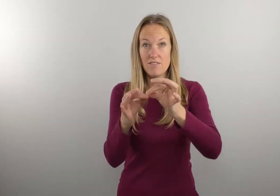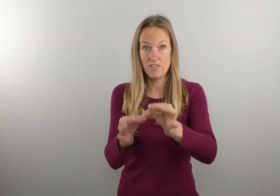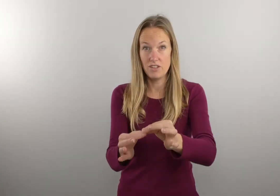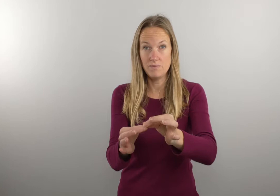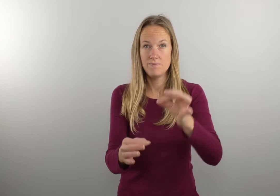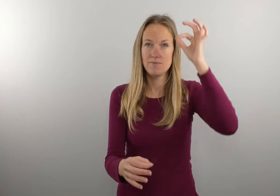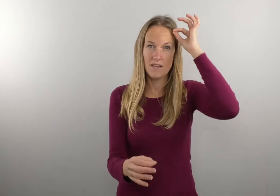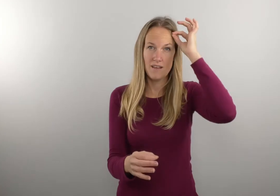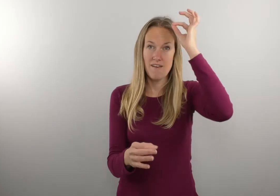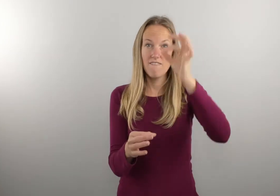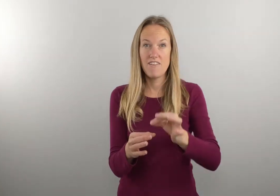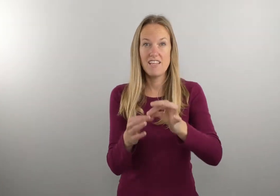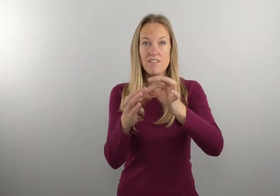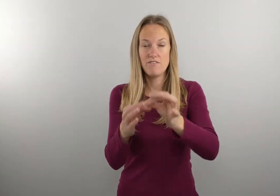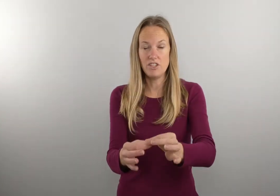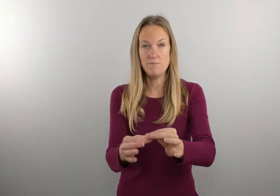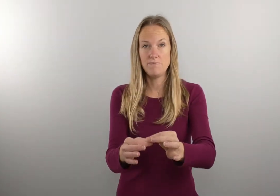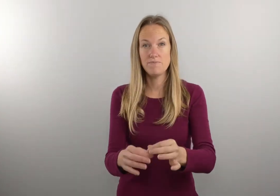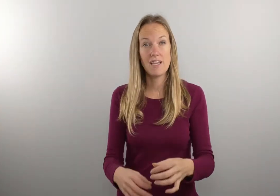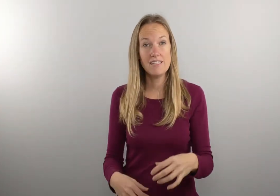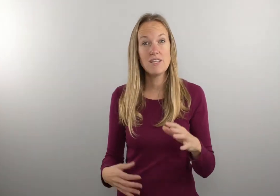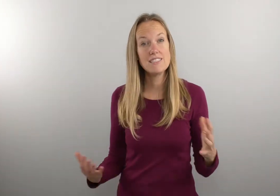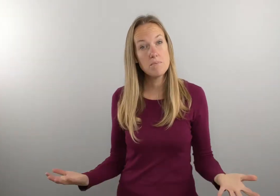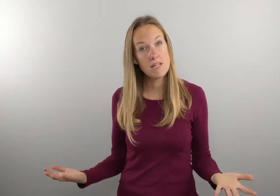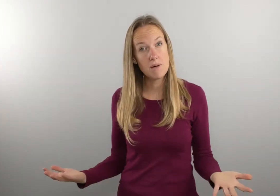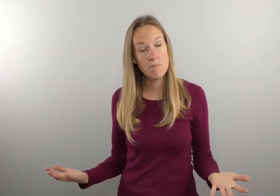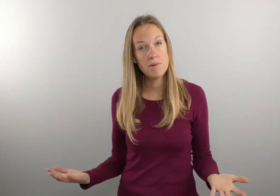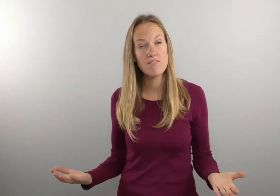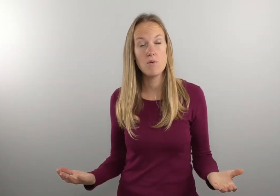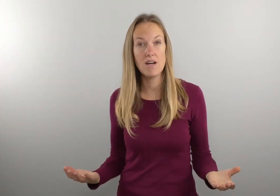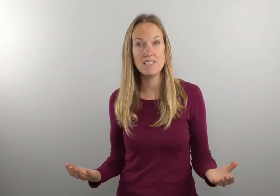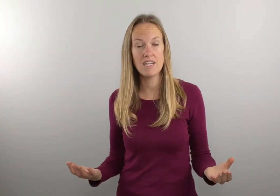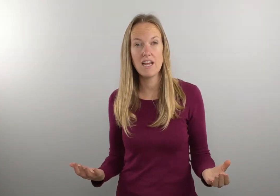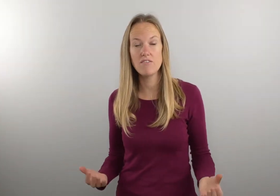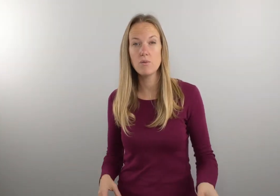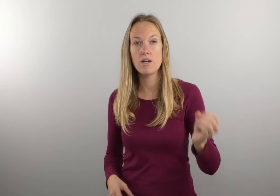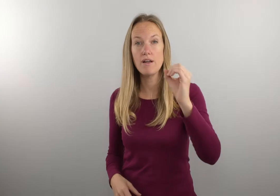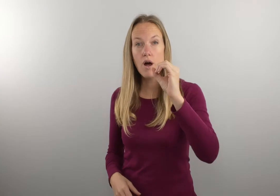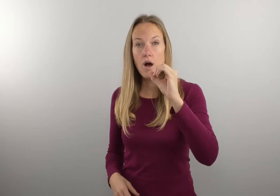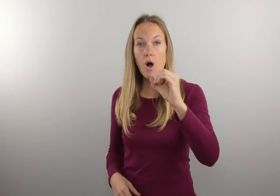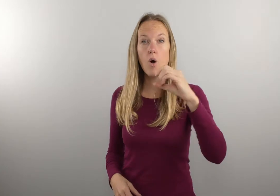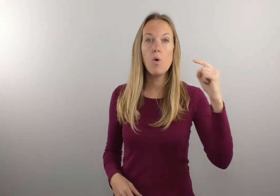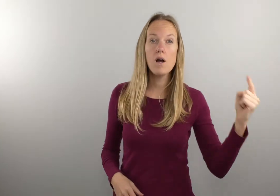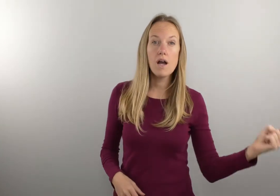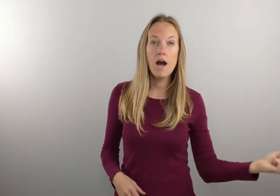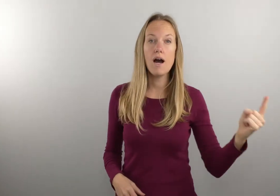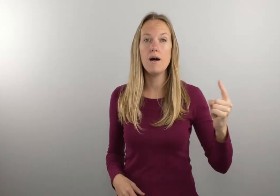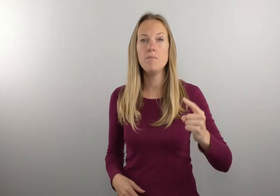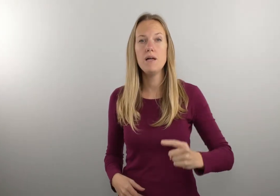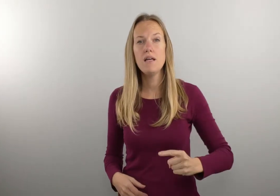faithful, faithful. Okay, so that's the minimum, but if you want to sign every word, "O come," and